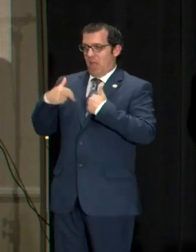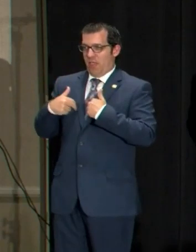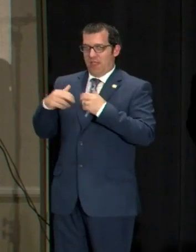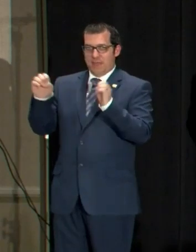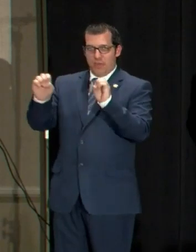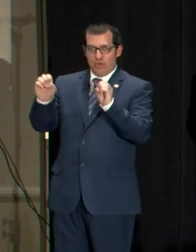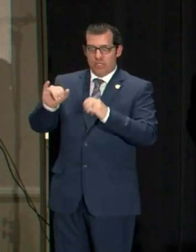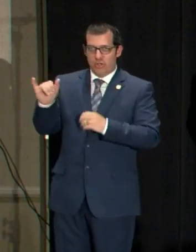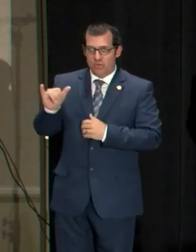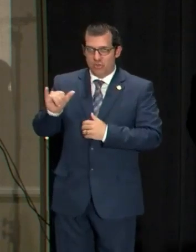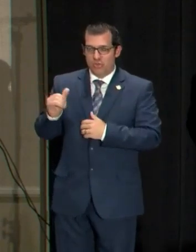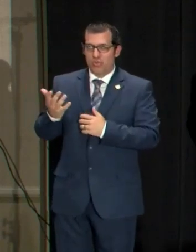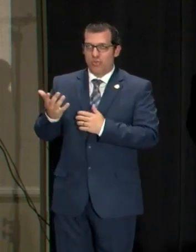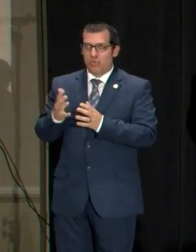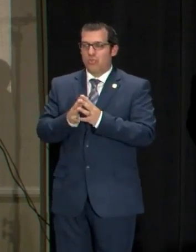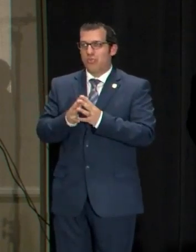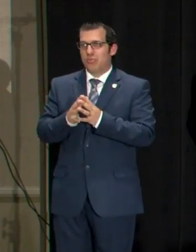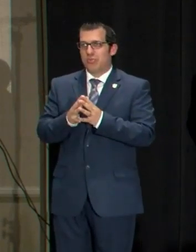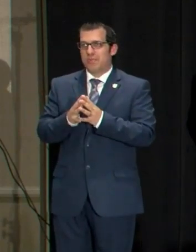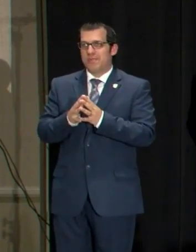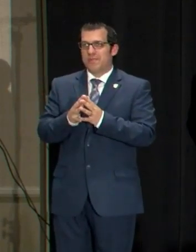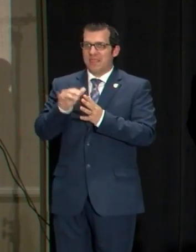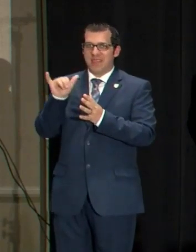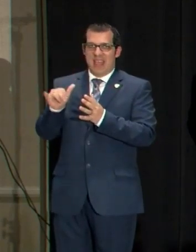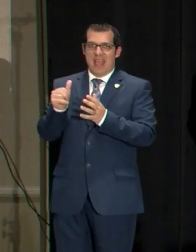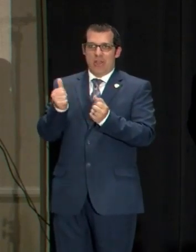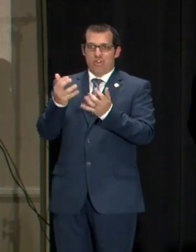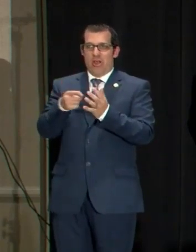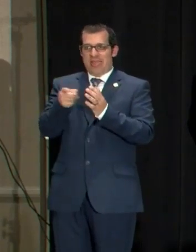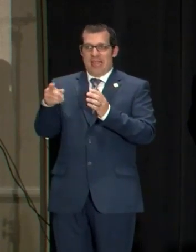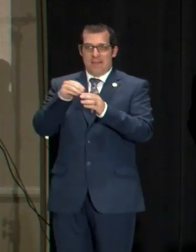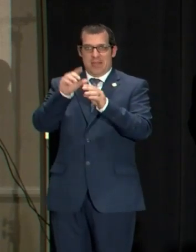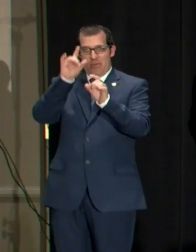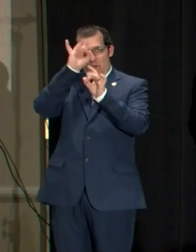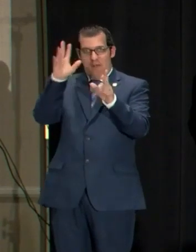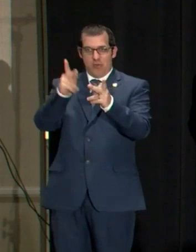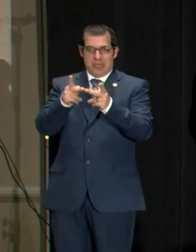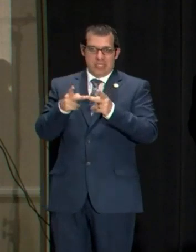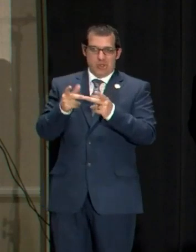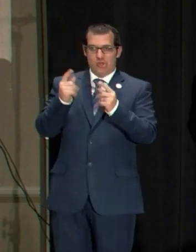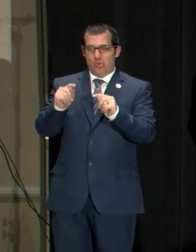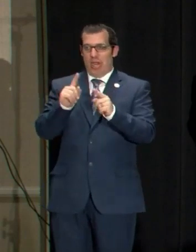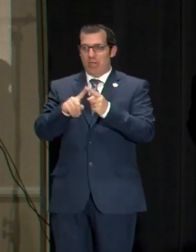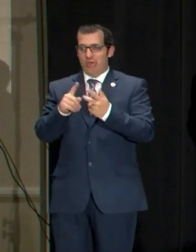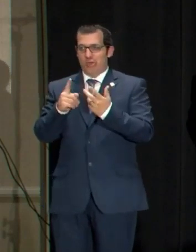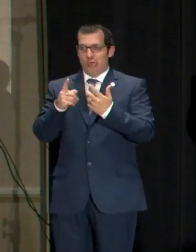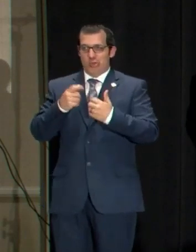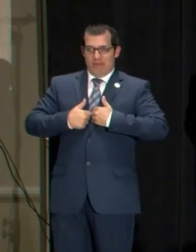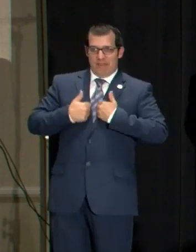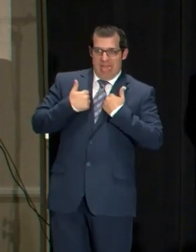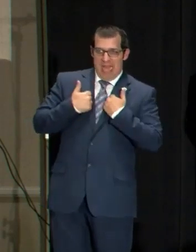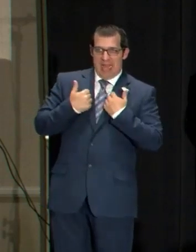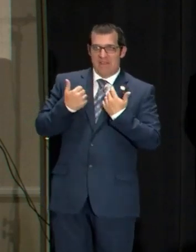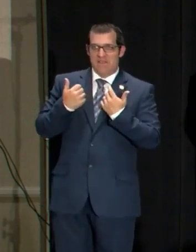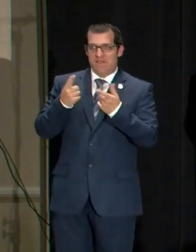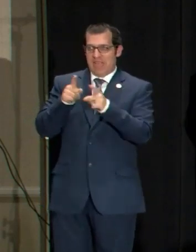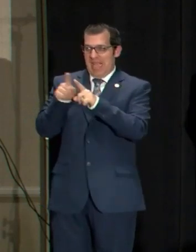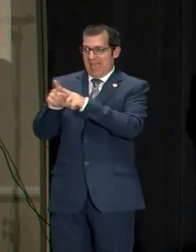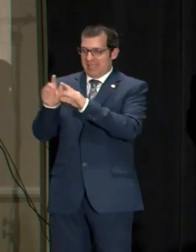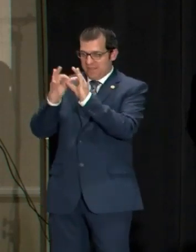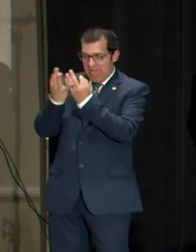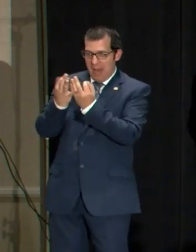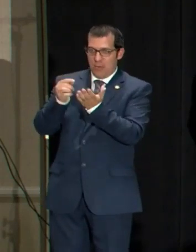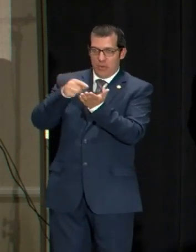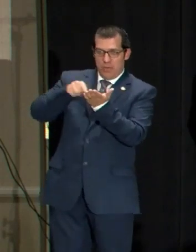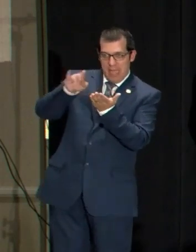emergency. And that puts them in a terrible position to try to survive as a family, to